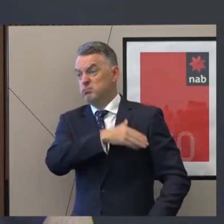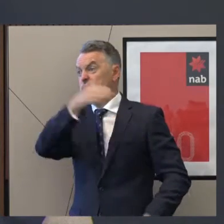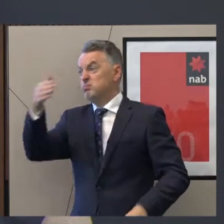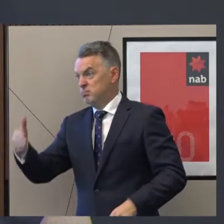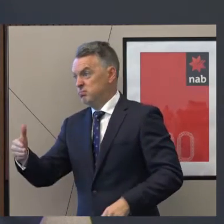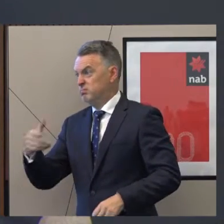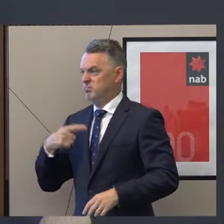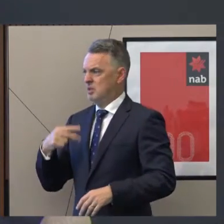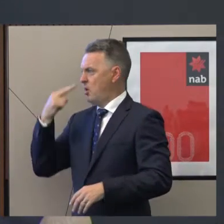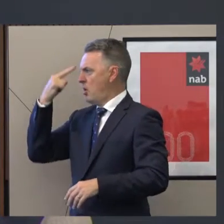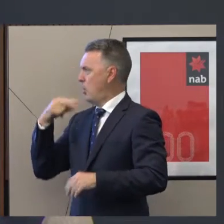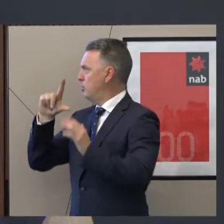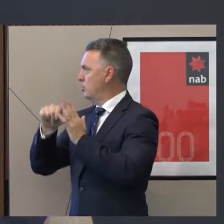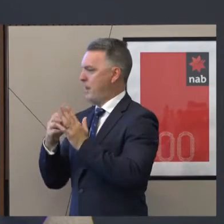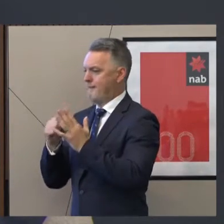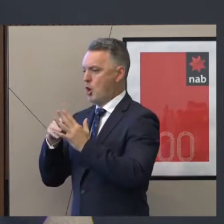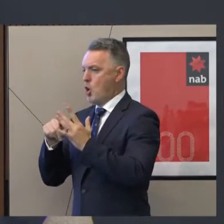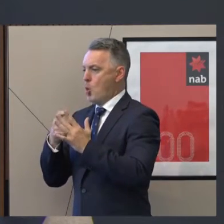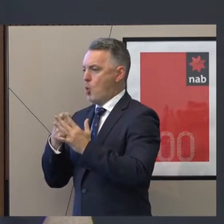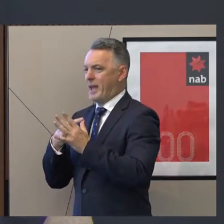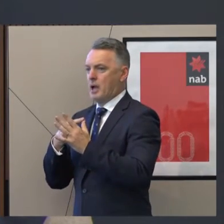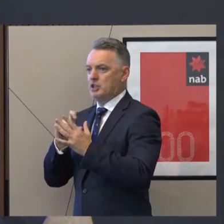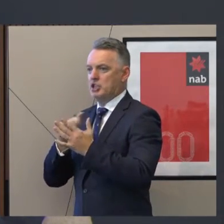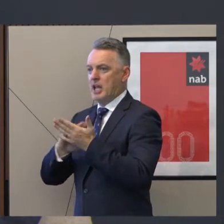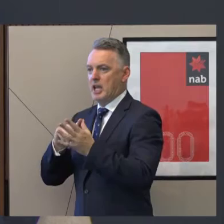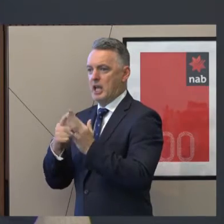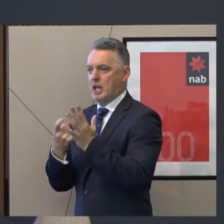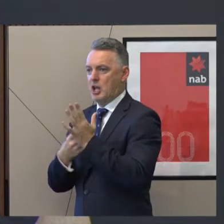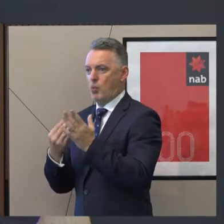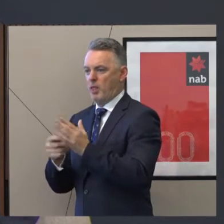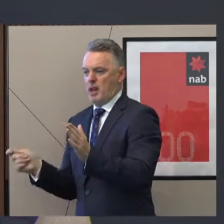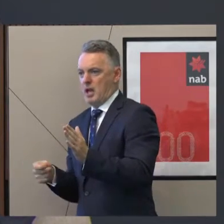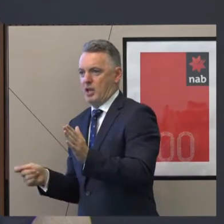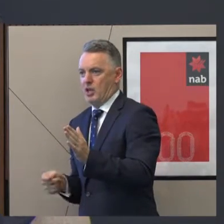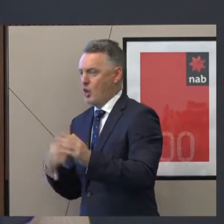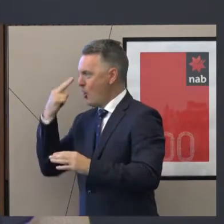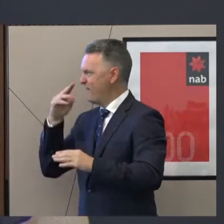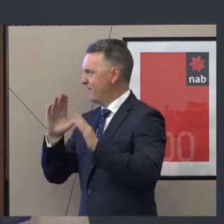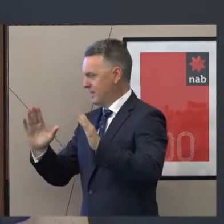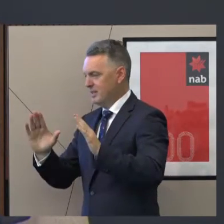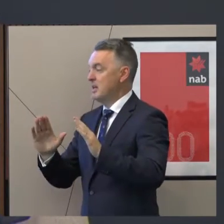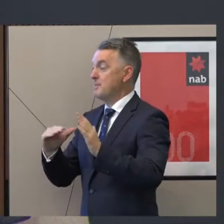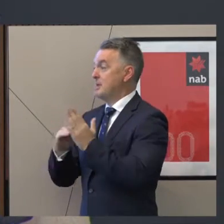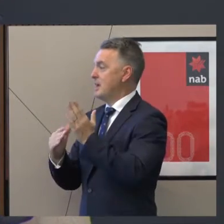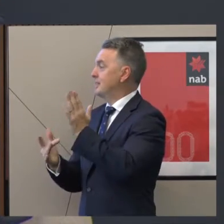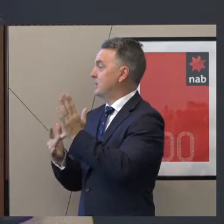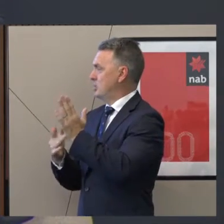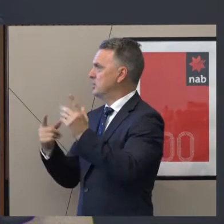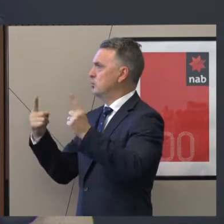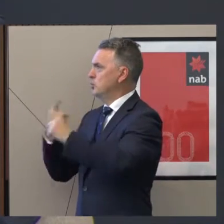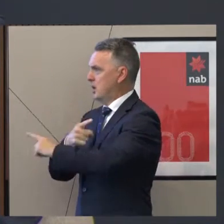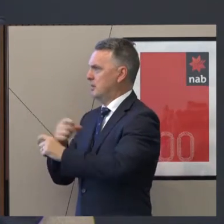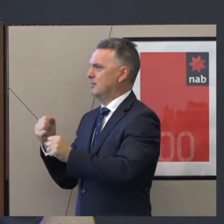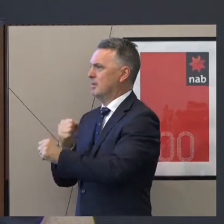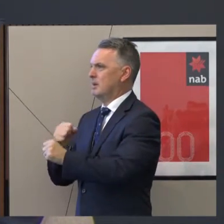wicker chairs with wheels sort of nailed onto the side. And technology is going to open